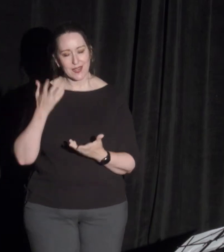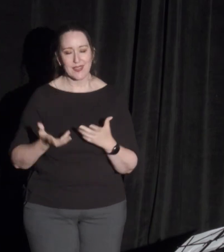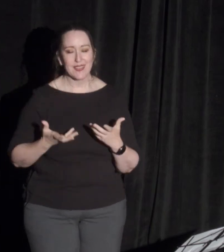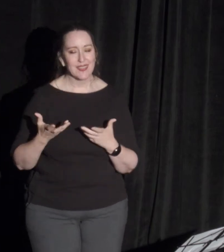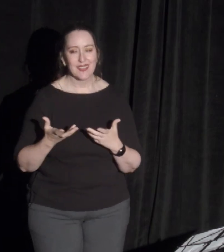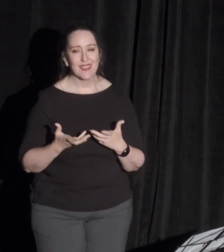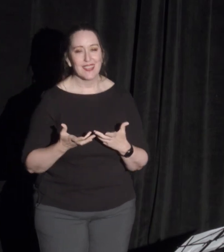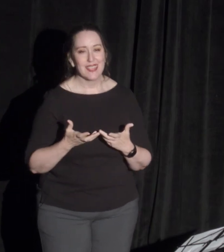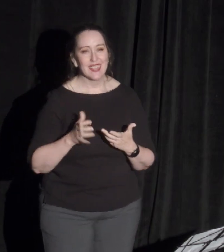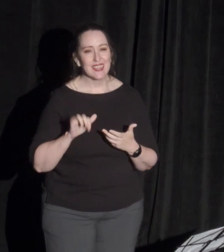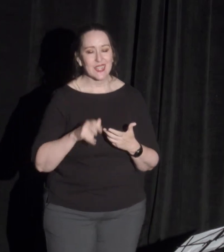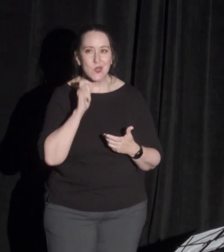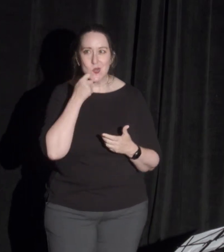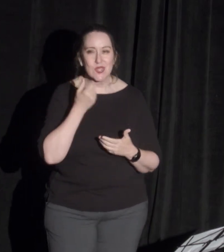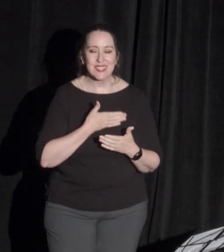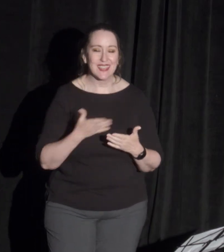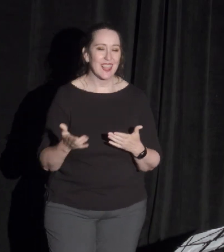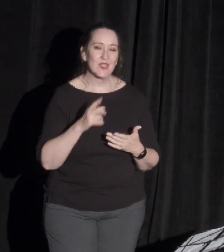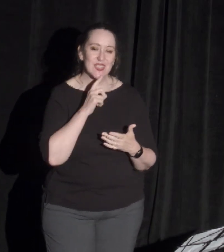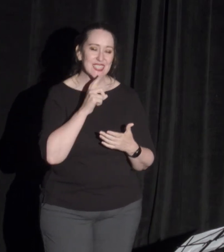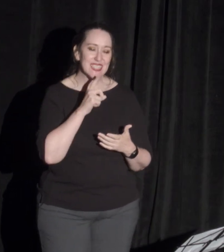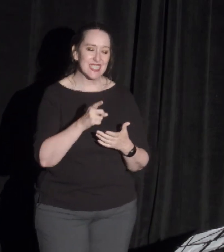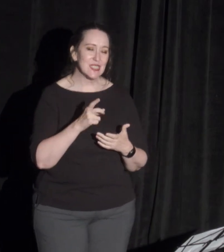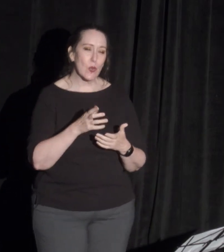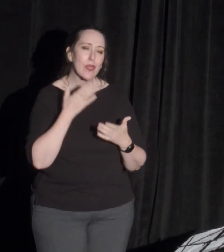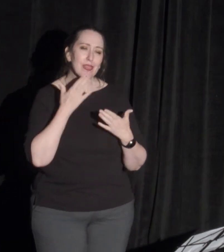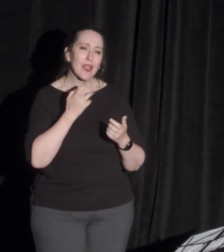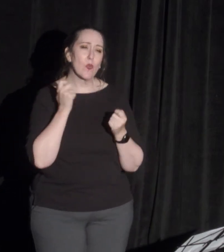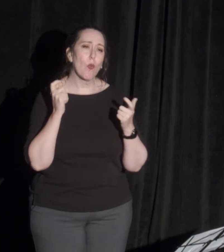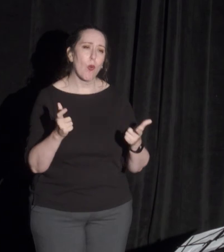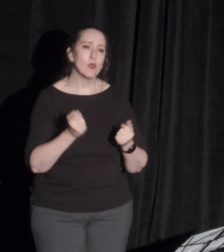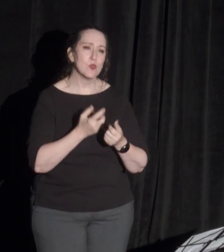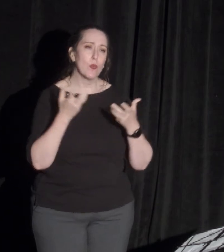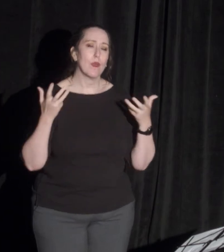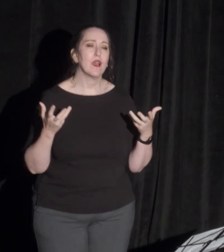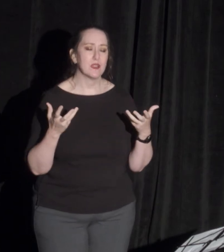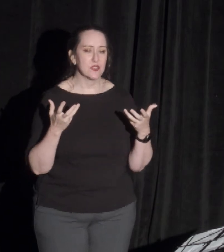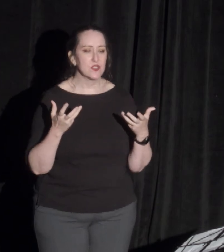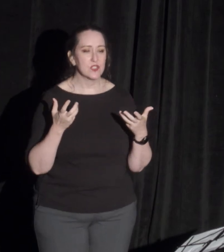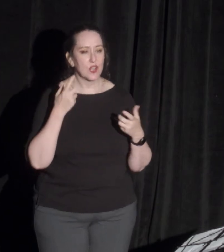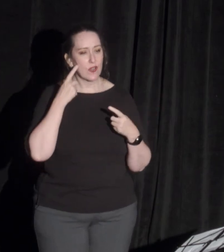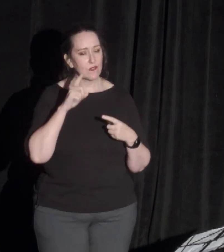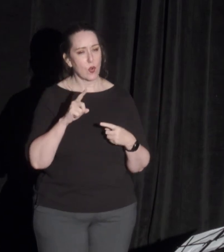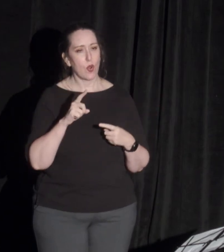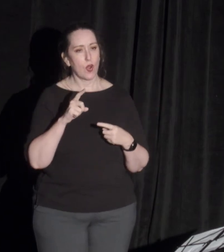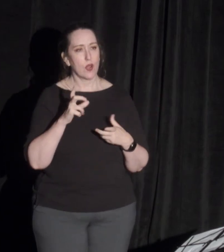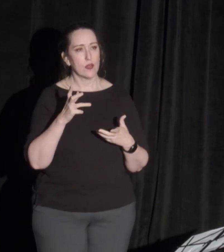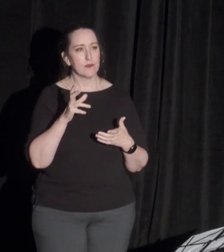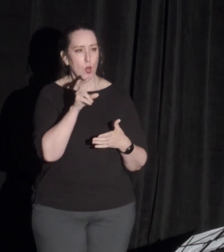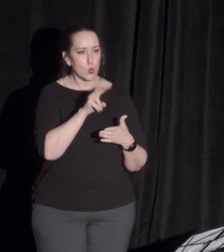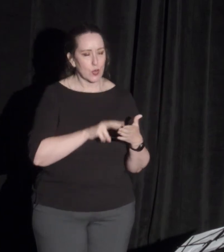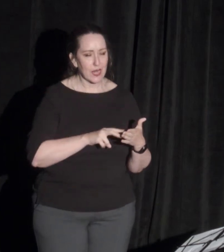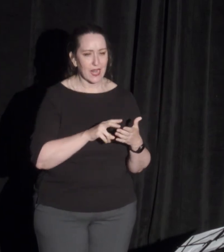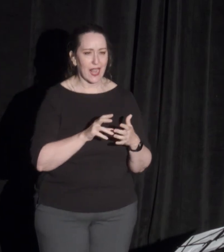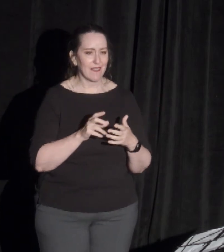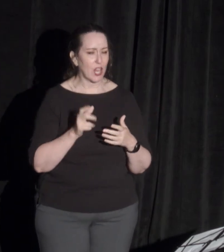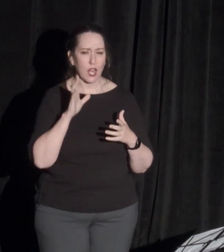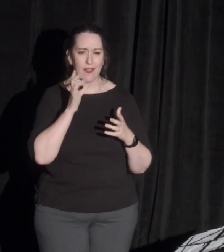It's the coolest thing. It really is. So I want to thank you all so much just for reading a very weird story